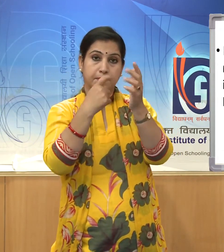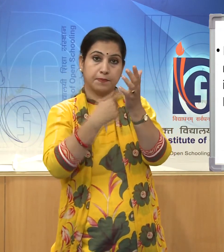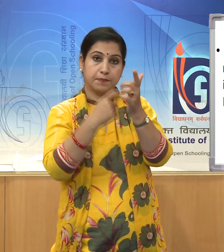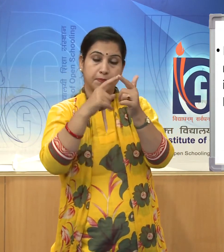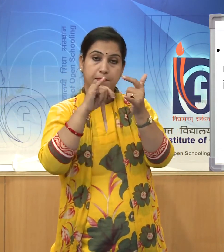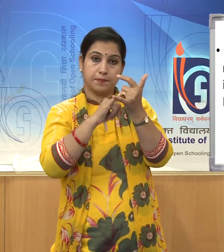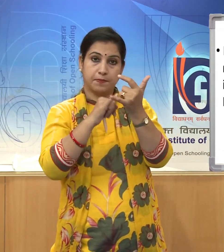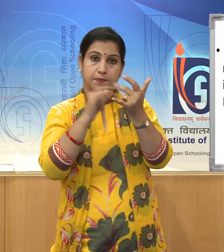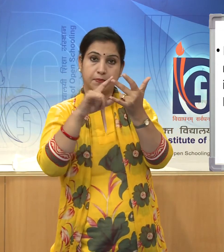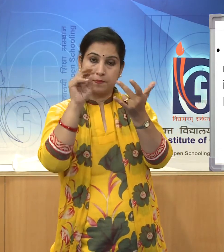improvisation,